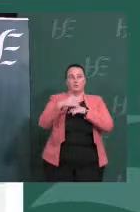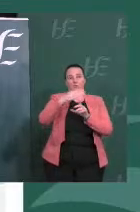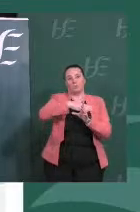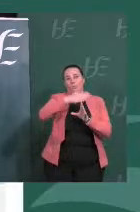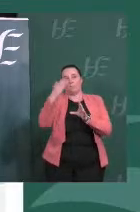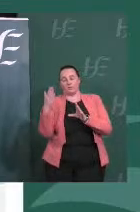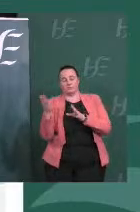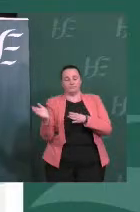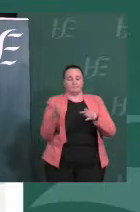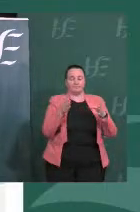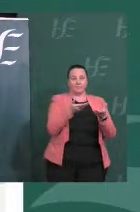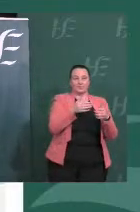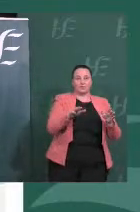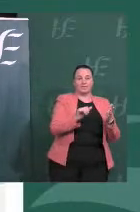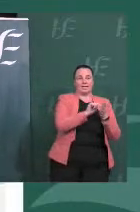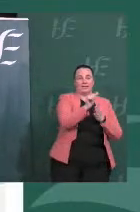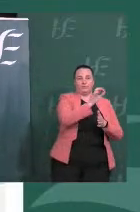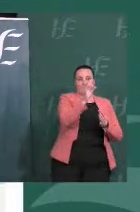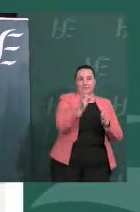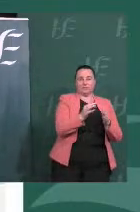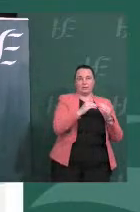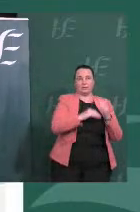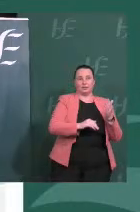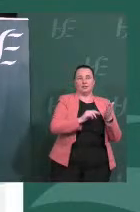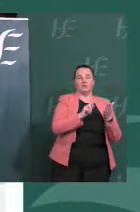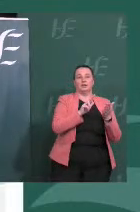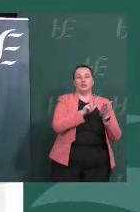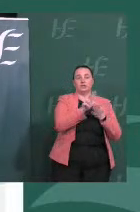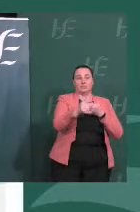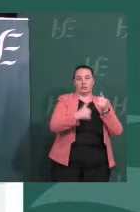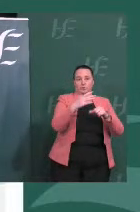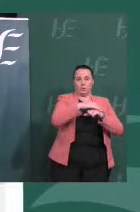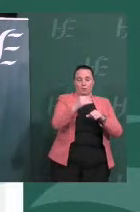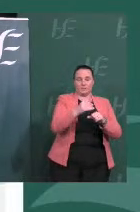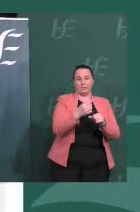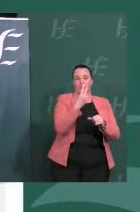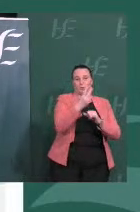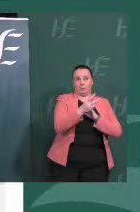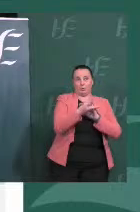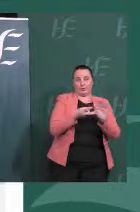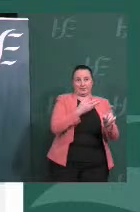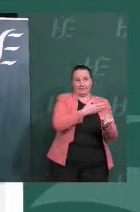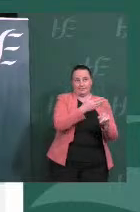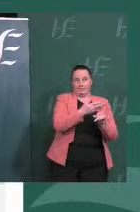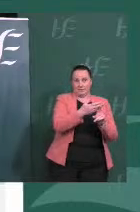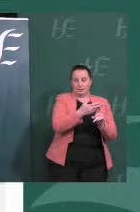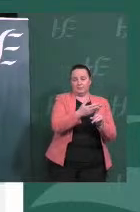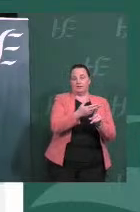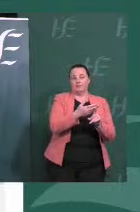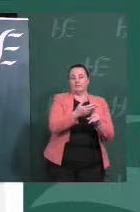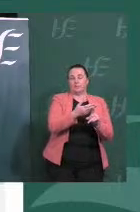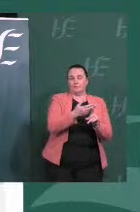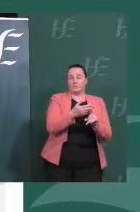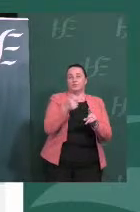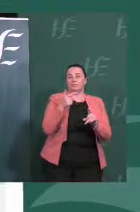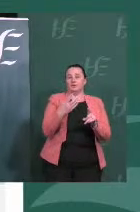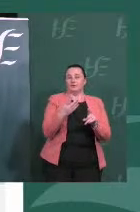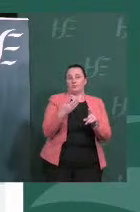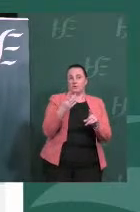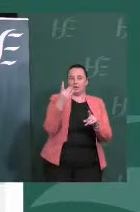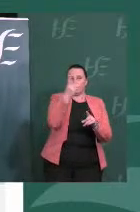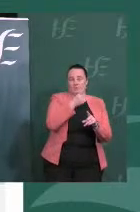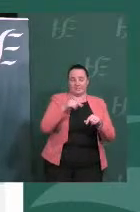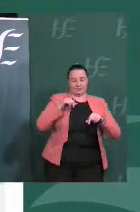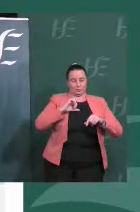Looking at children, 11% in those less than 13 years of age in the last 2 weeks. So again, you've heard before the past 24 hours and at this